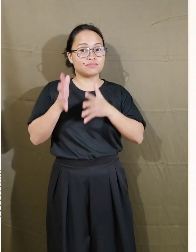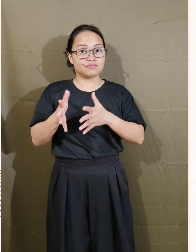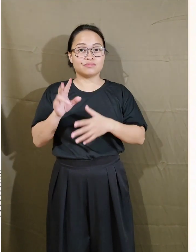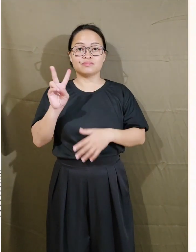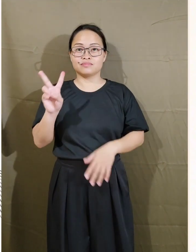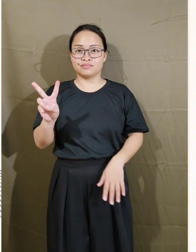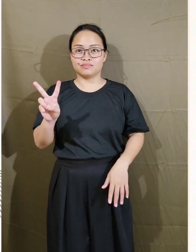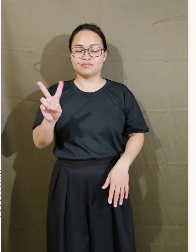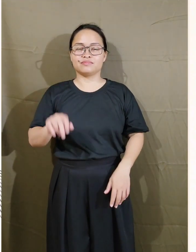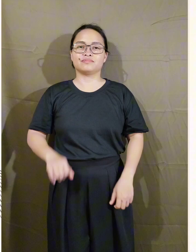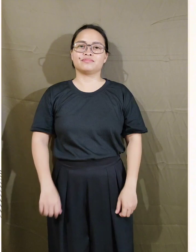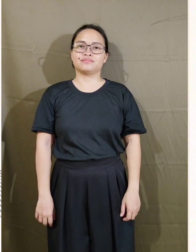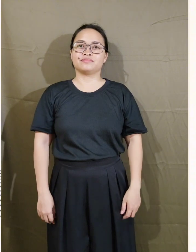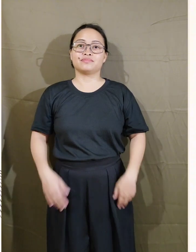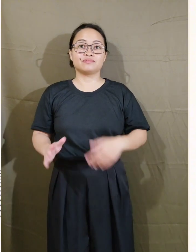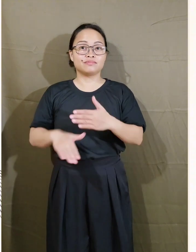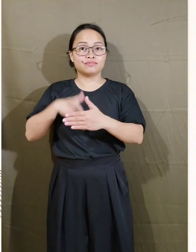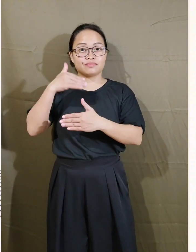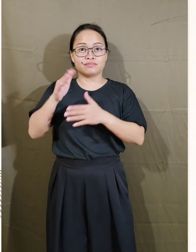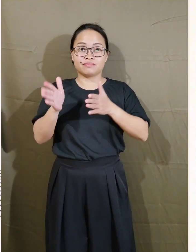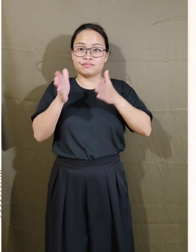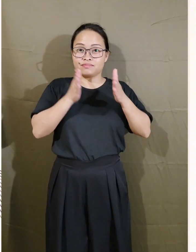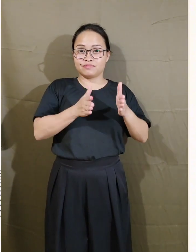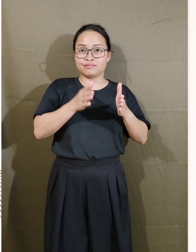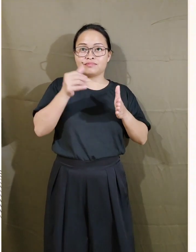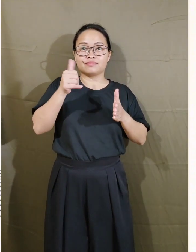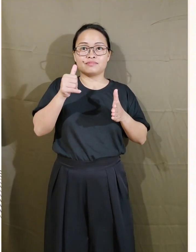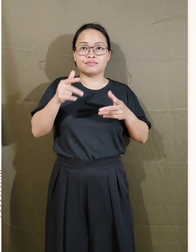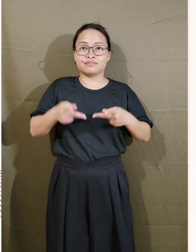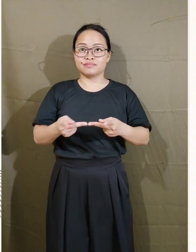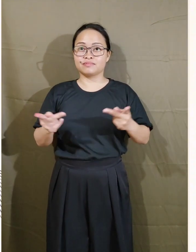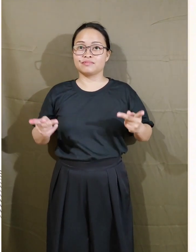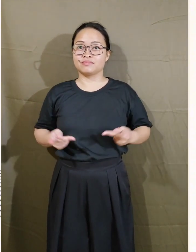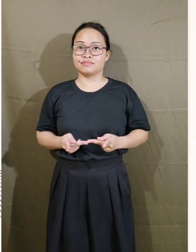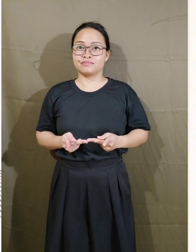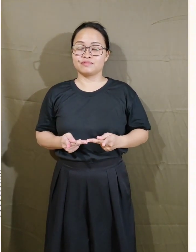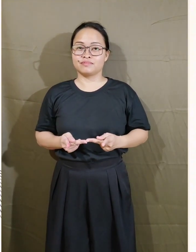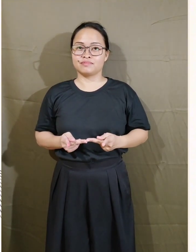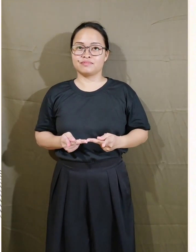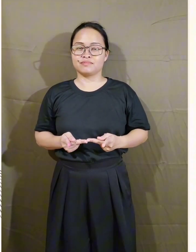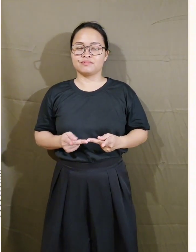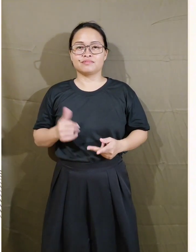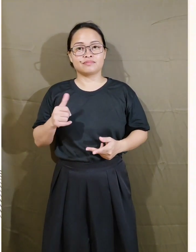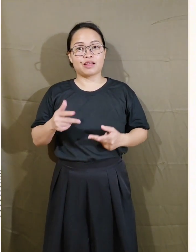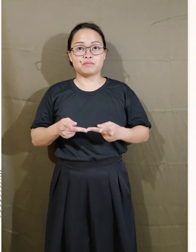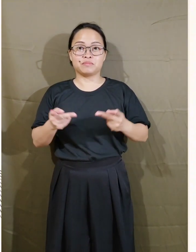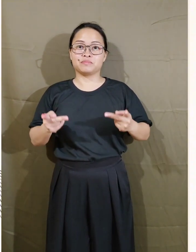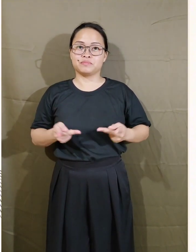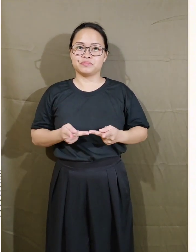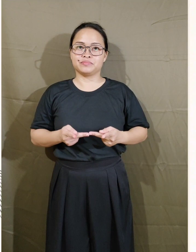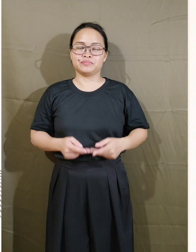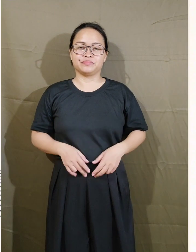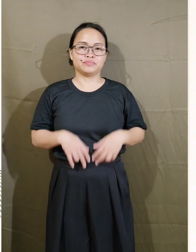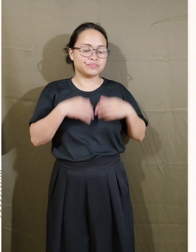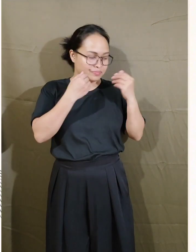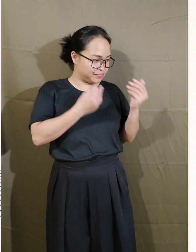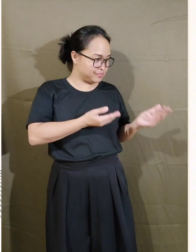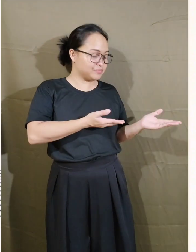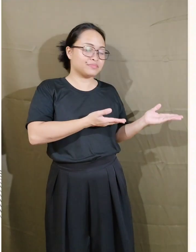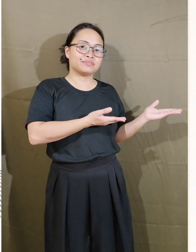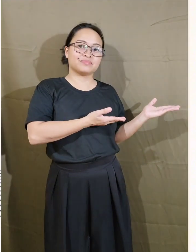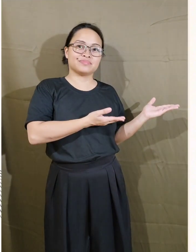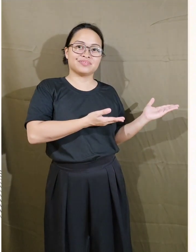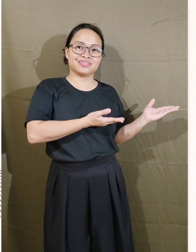2. Next, let's proceed to the tens place. 7 paper